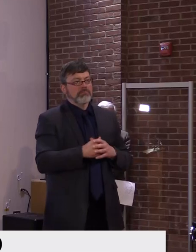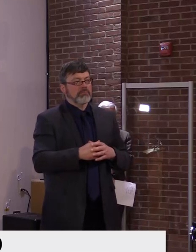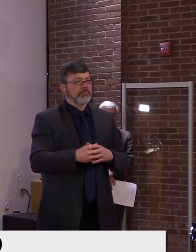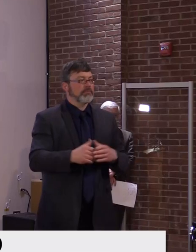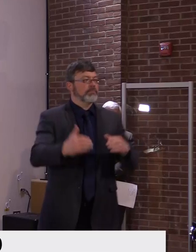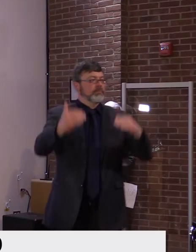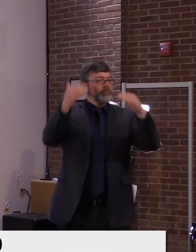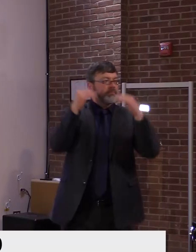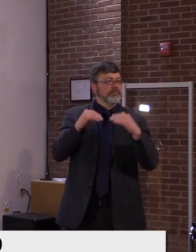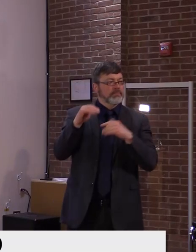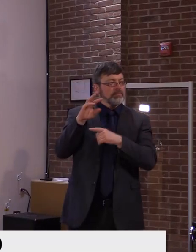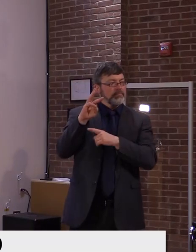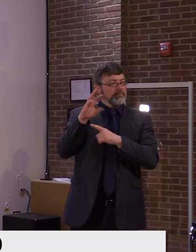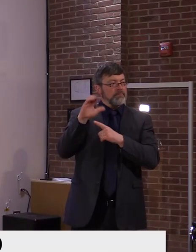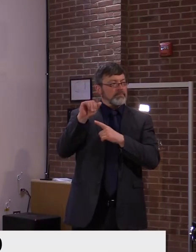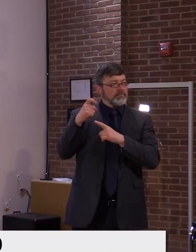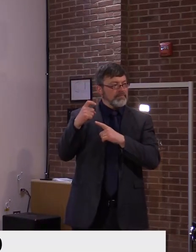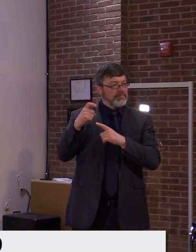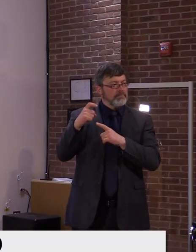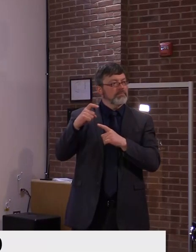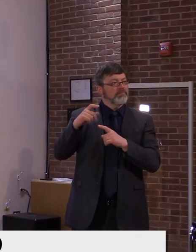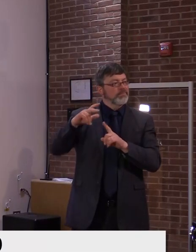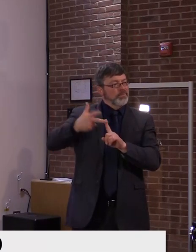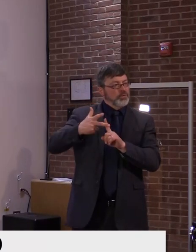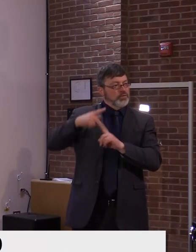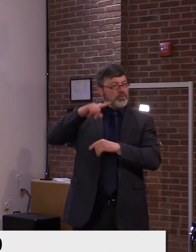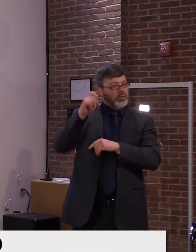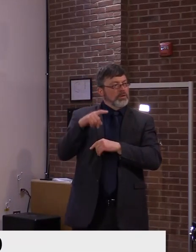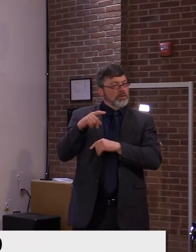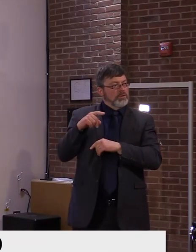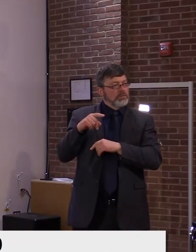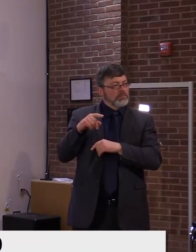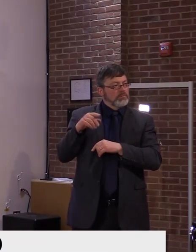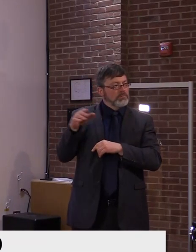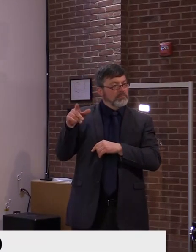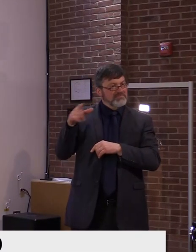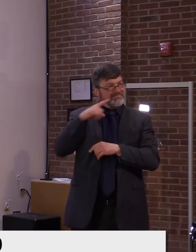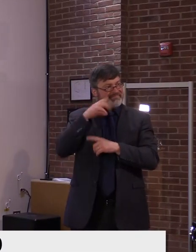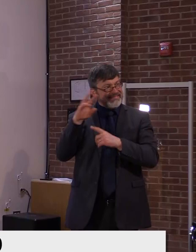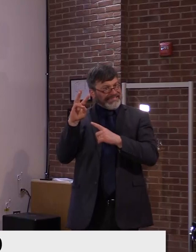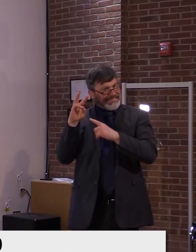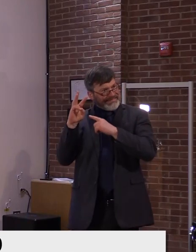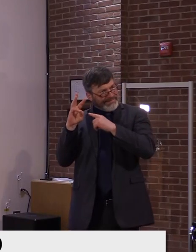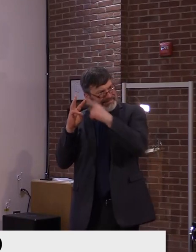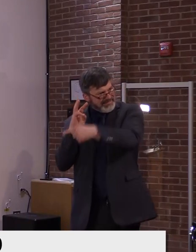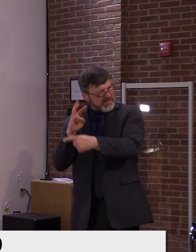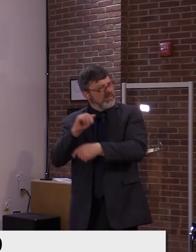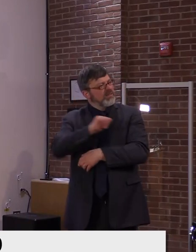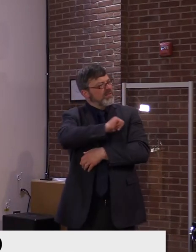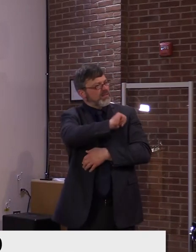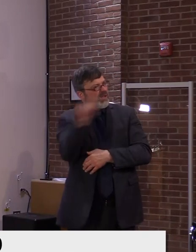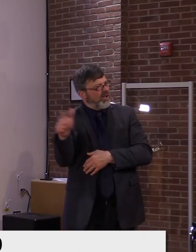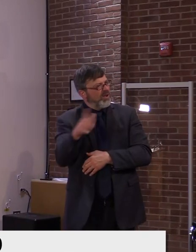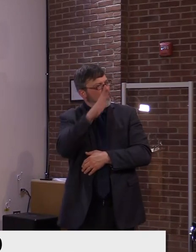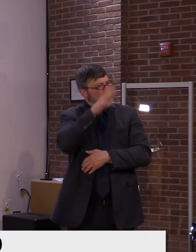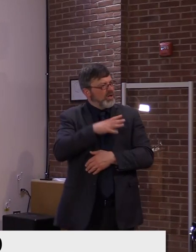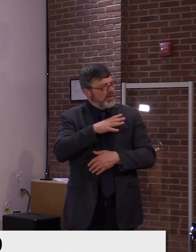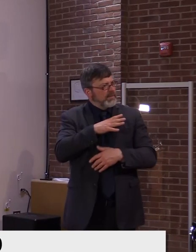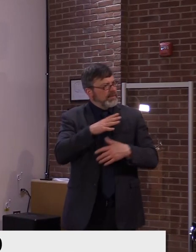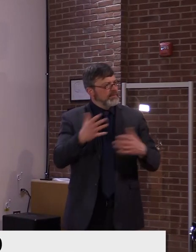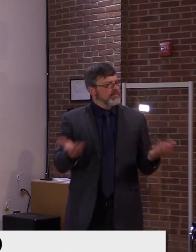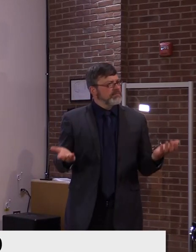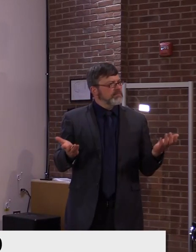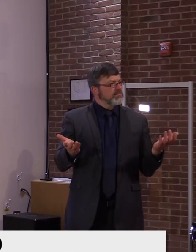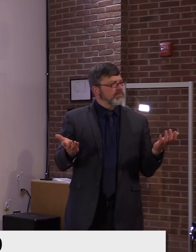see themselves in these six women who experienced this serious condition, who are now taking pause,